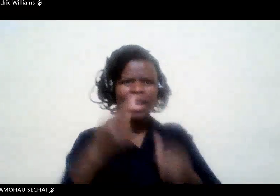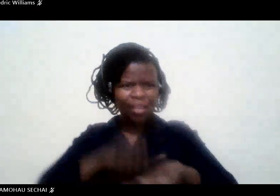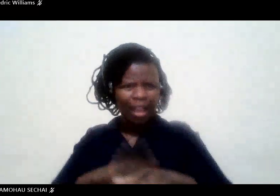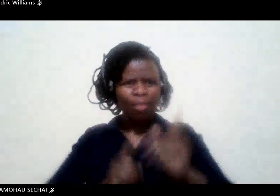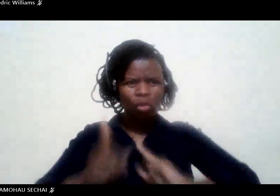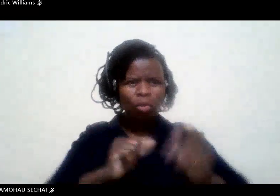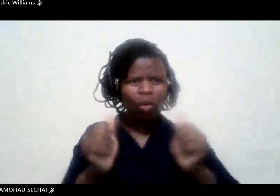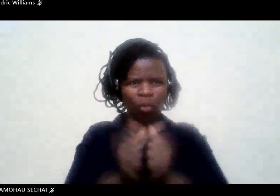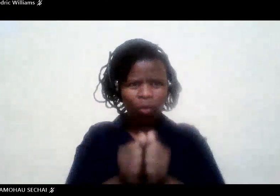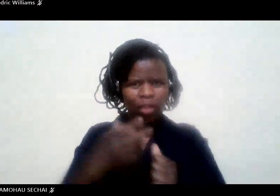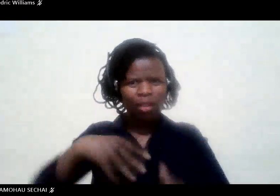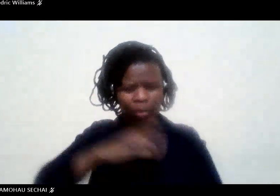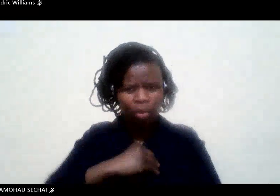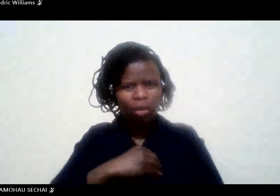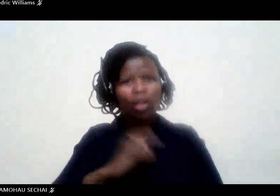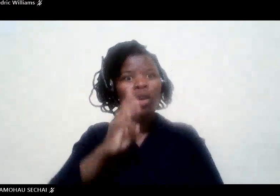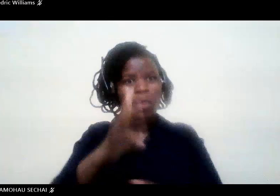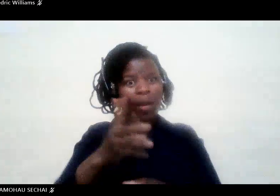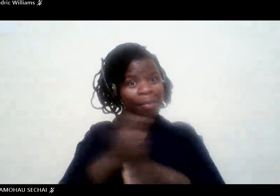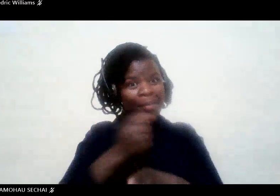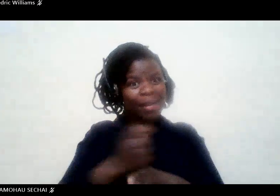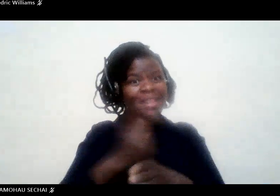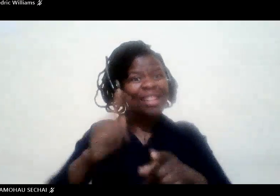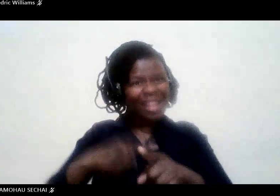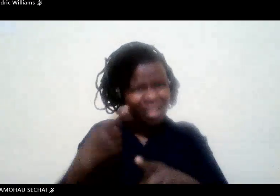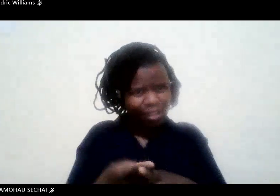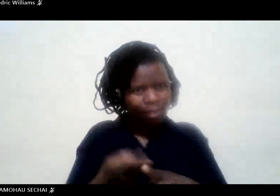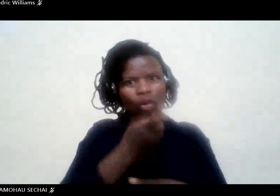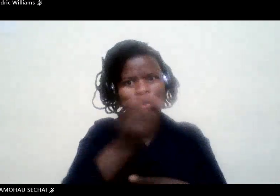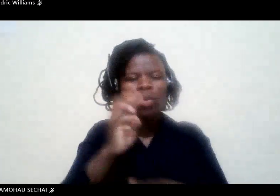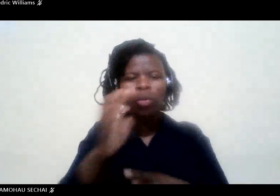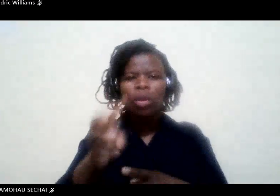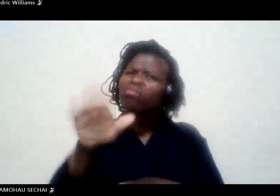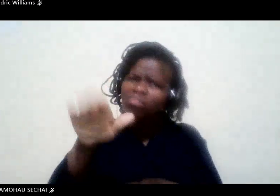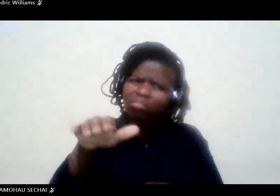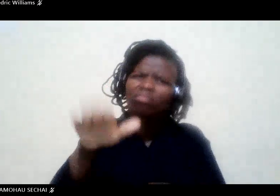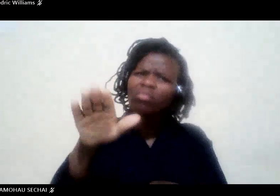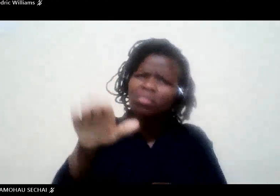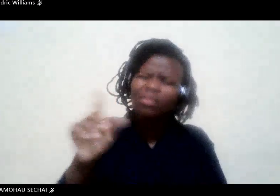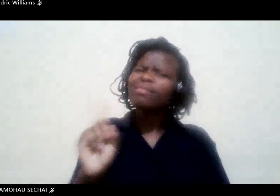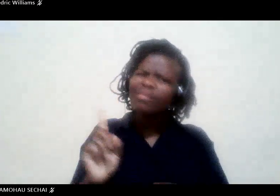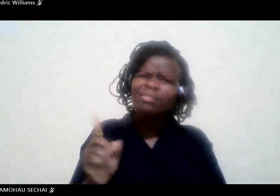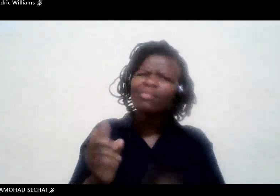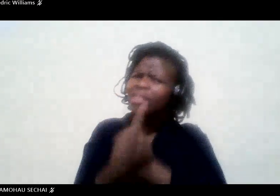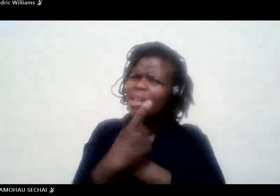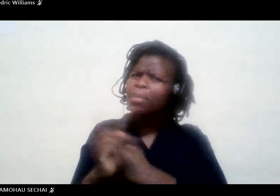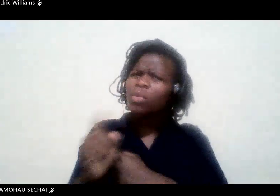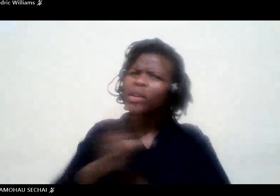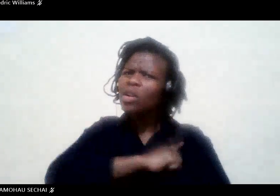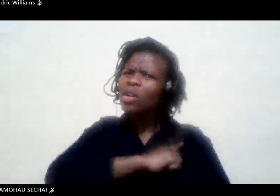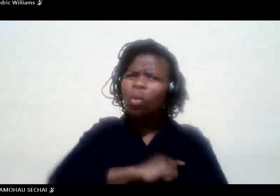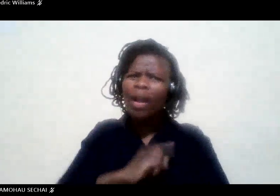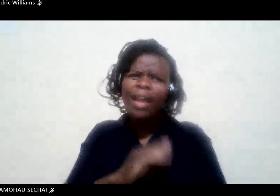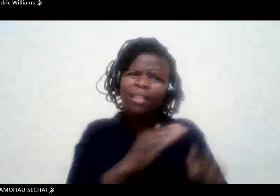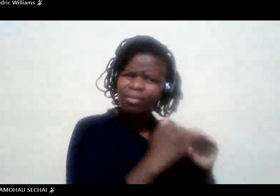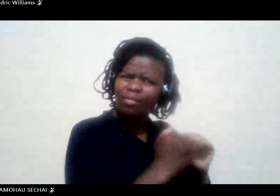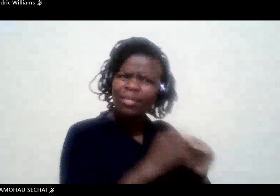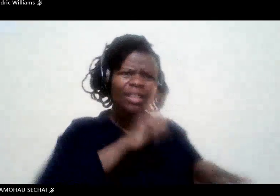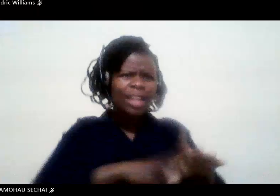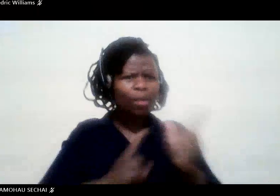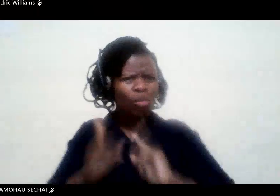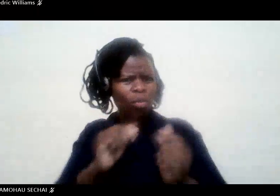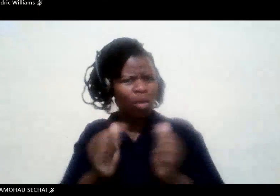example. You guys will actually stop me and say, please, Ike, what's happening? Why are you backing us when you're talking to us?